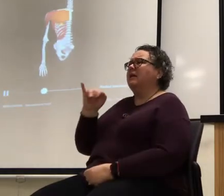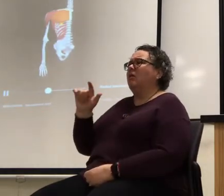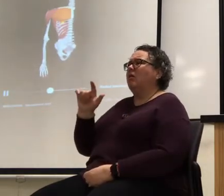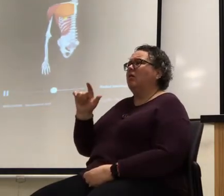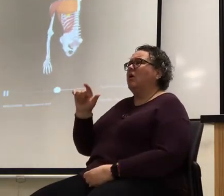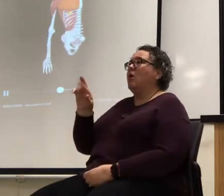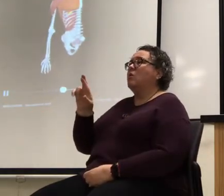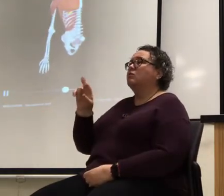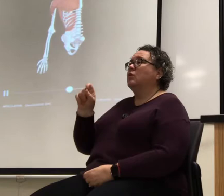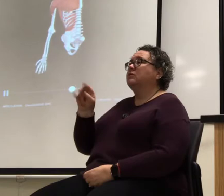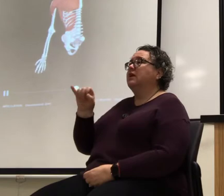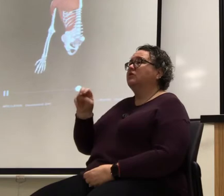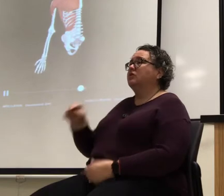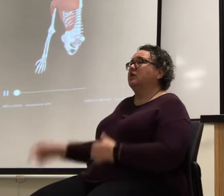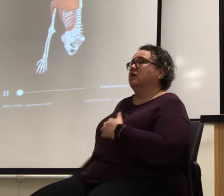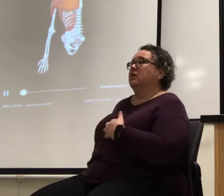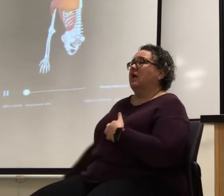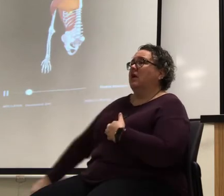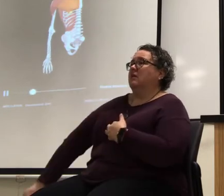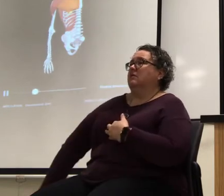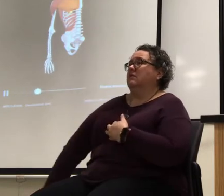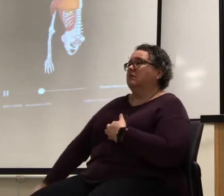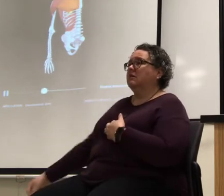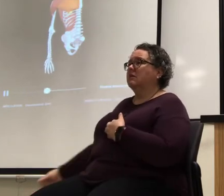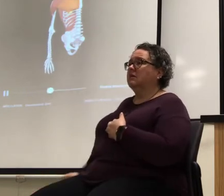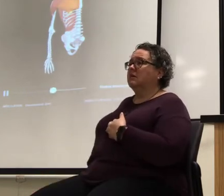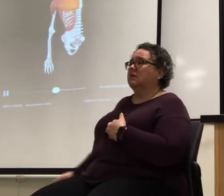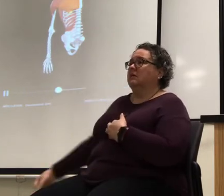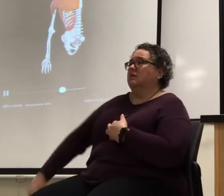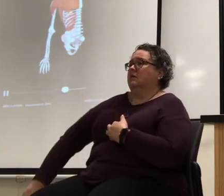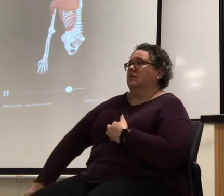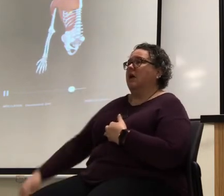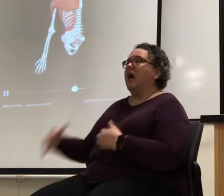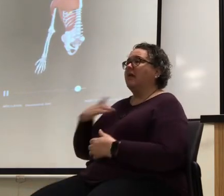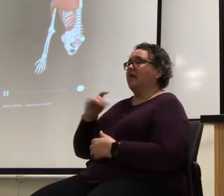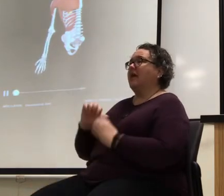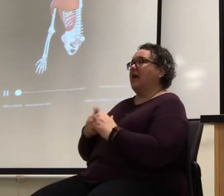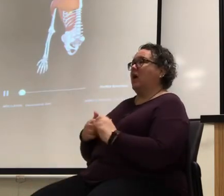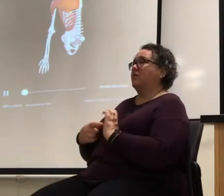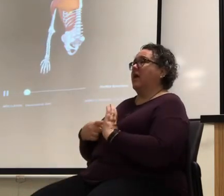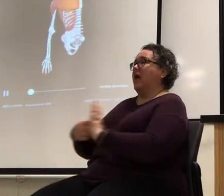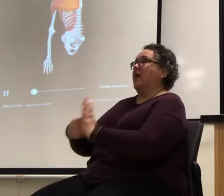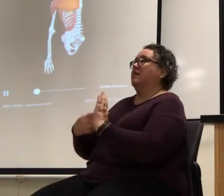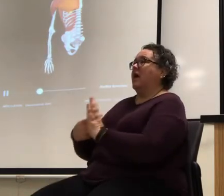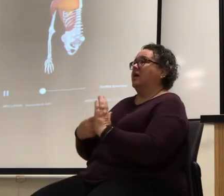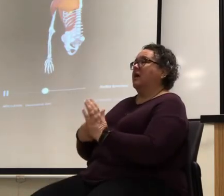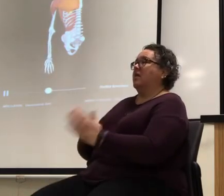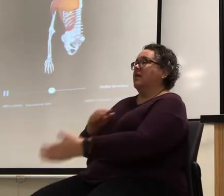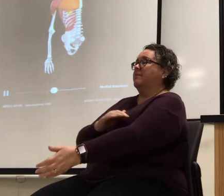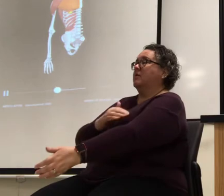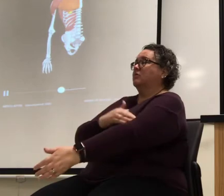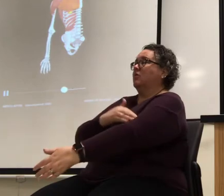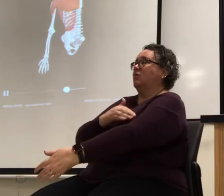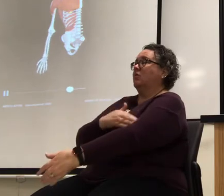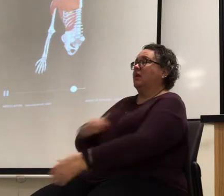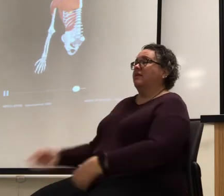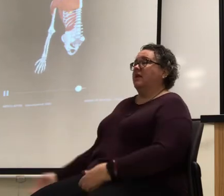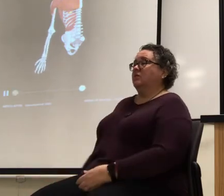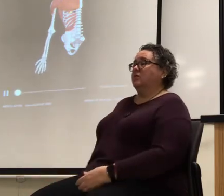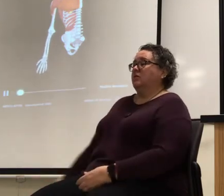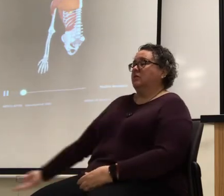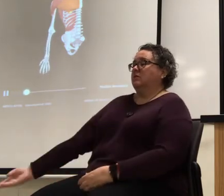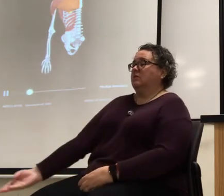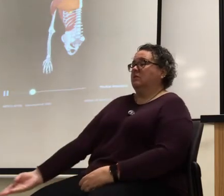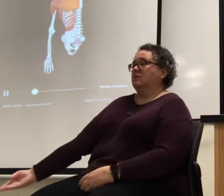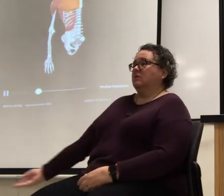I really like that I have the animation because I like how they highlight the muscle. It lights up when it does the action. It really shows students